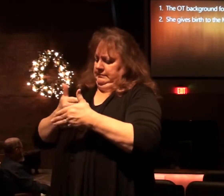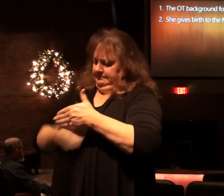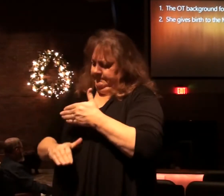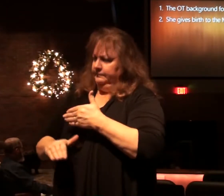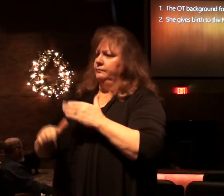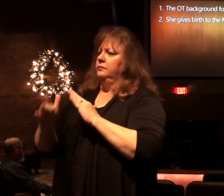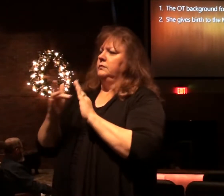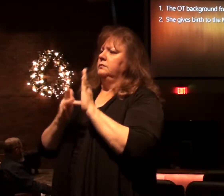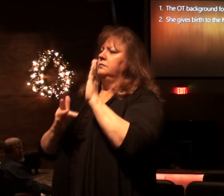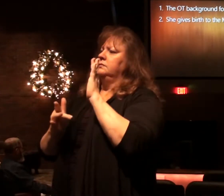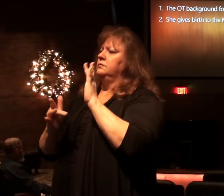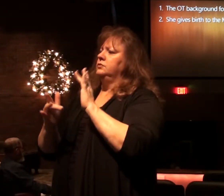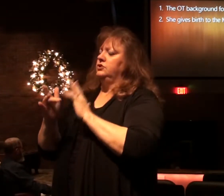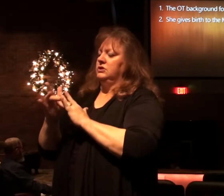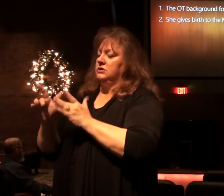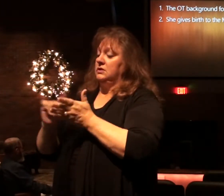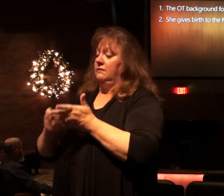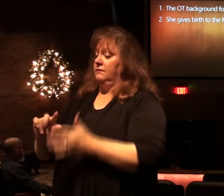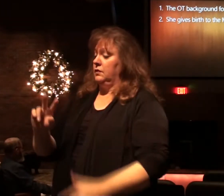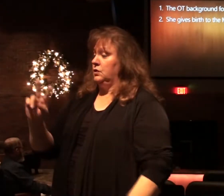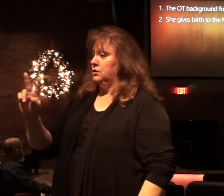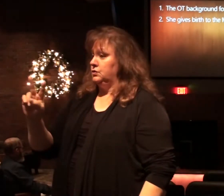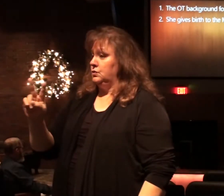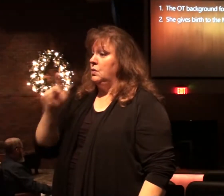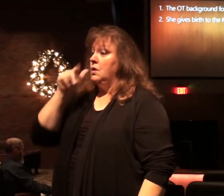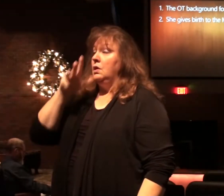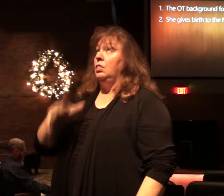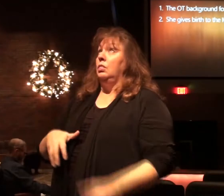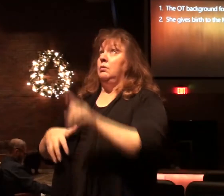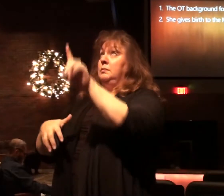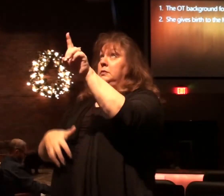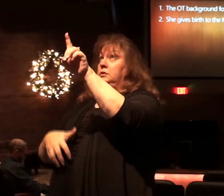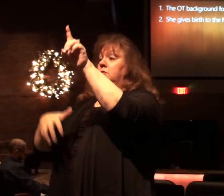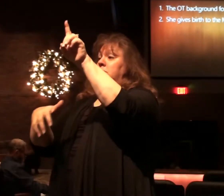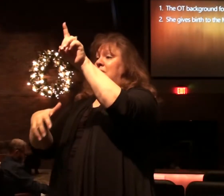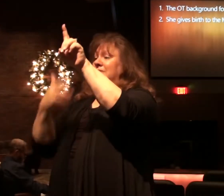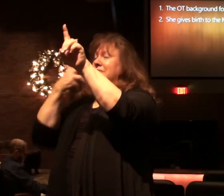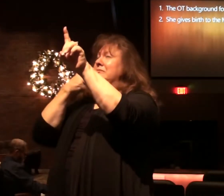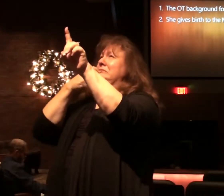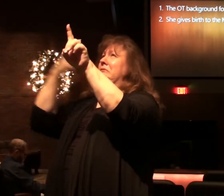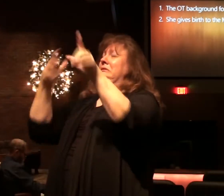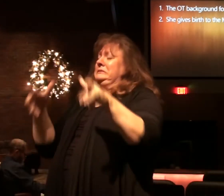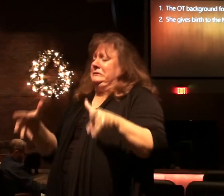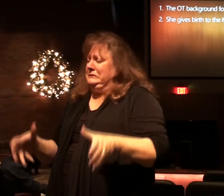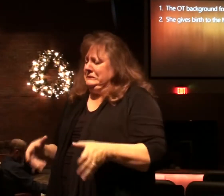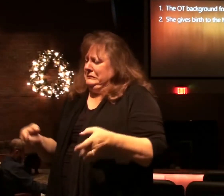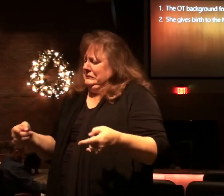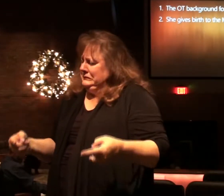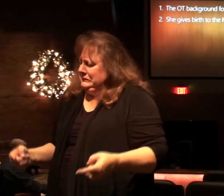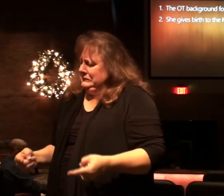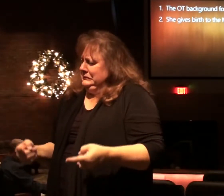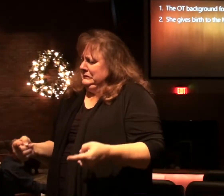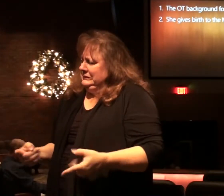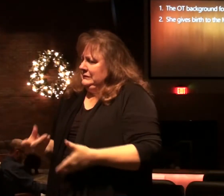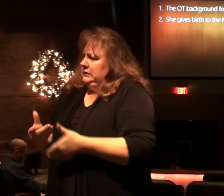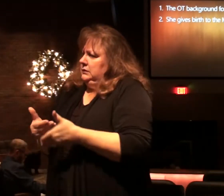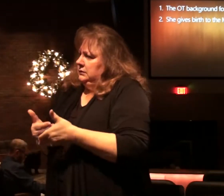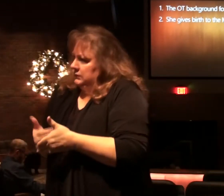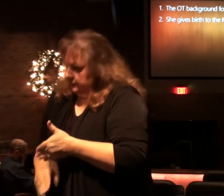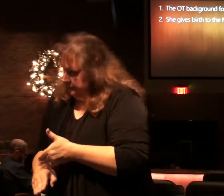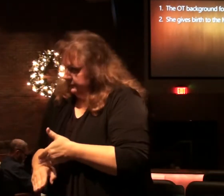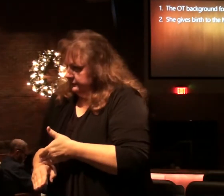Messiah. Look at verse 2. She was with child, cried out, being in labor and in pain to give birth.